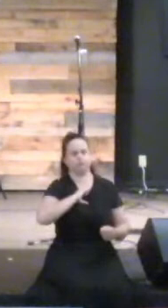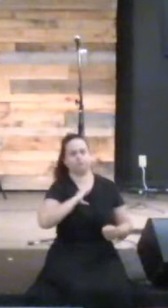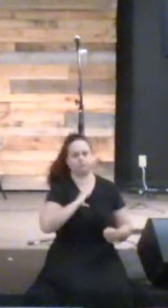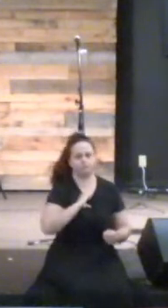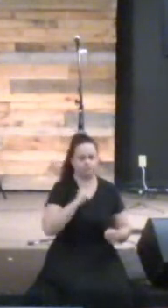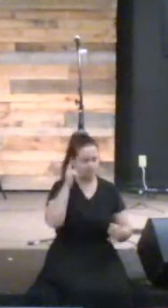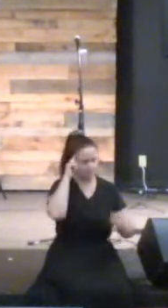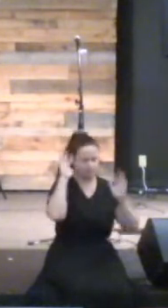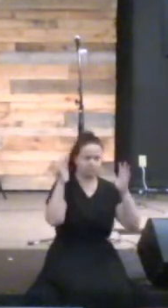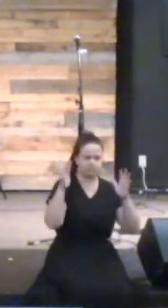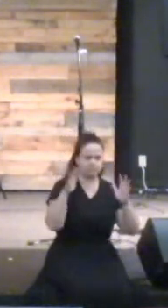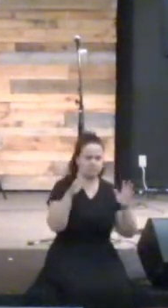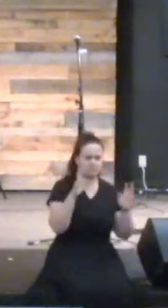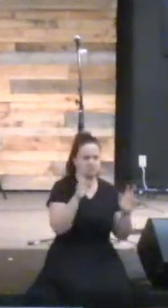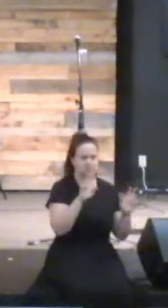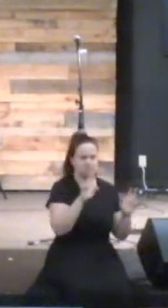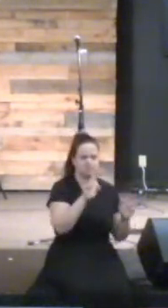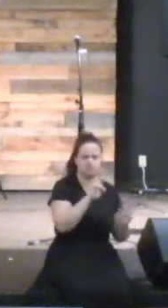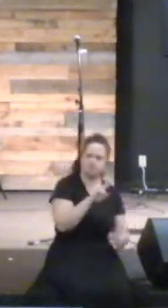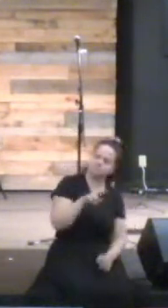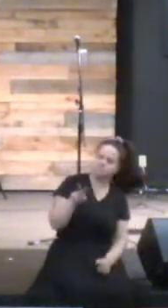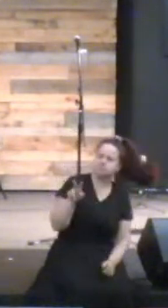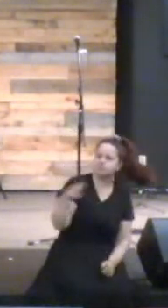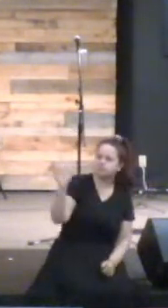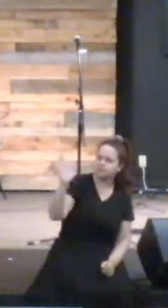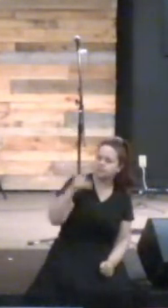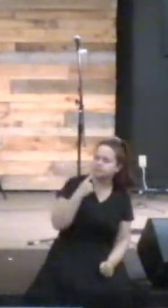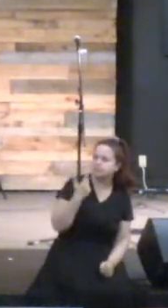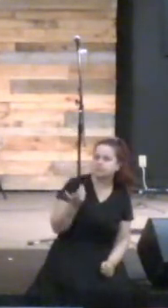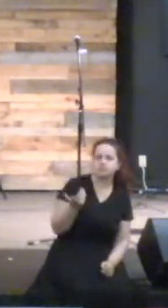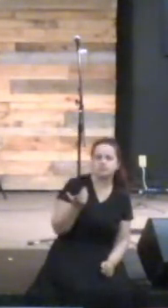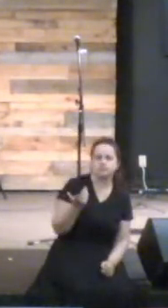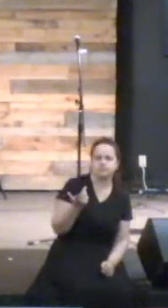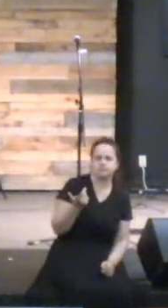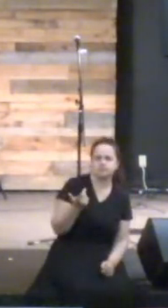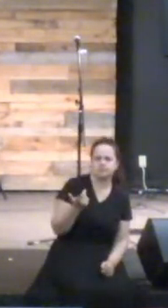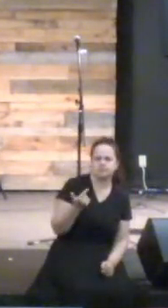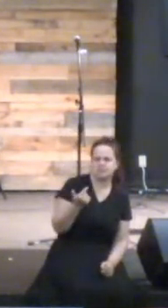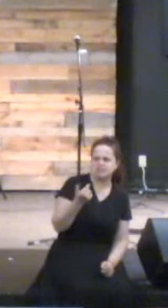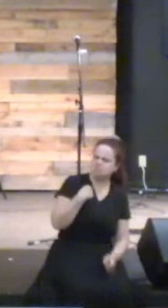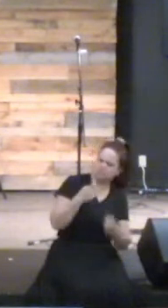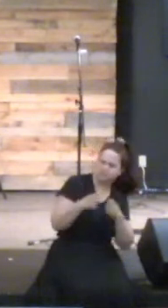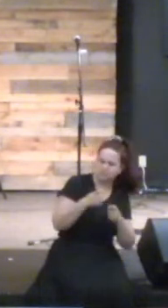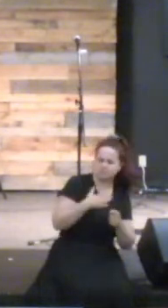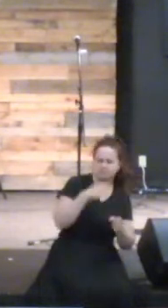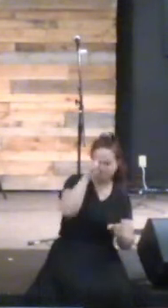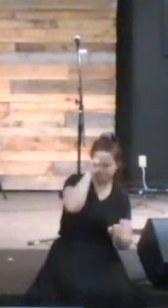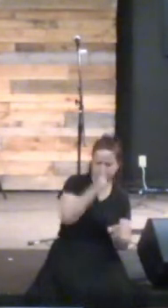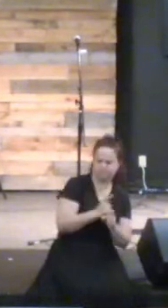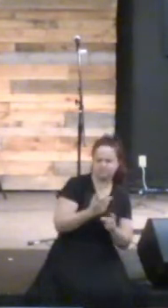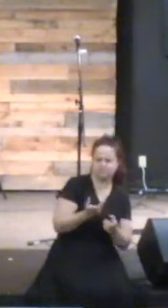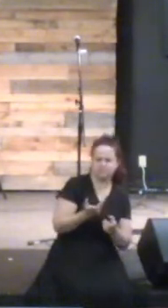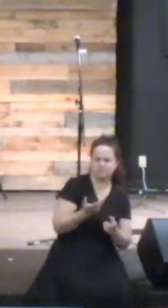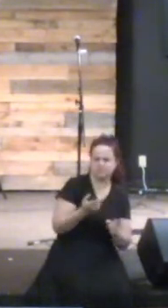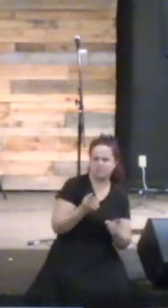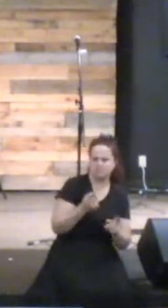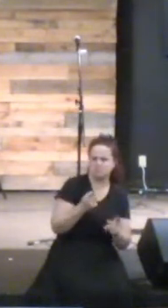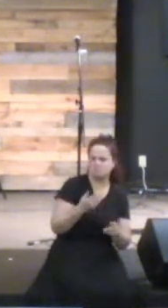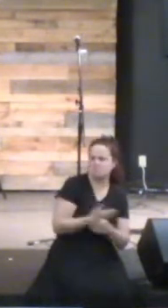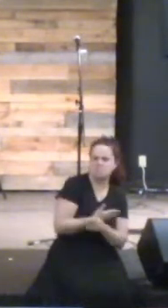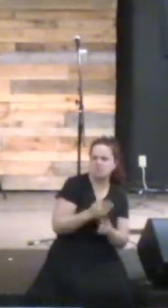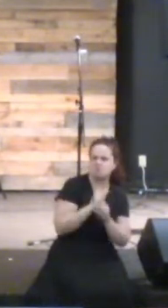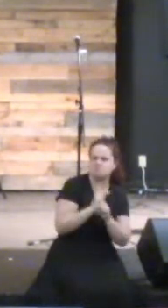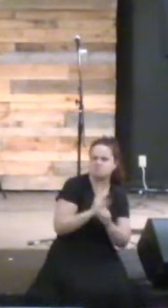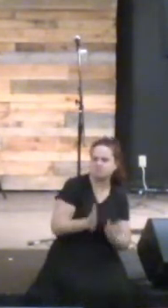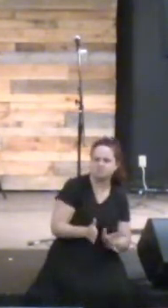to turn to God and say uh and my am I am I his like babysitter like